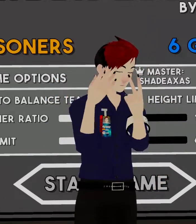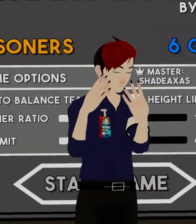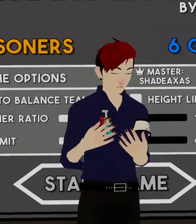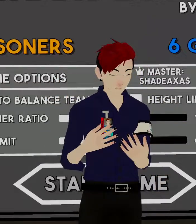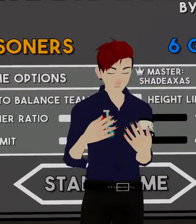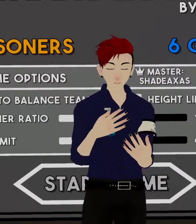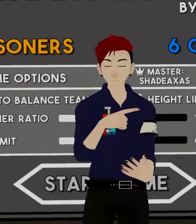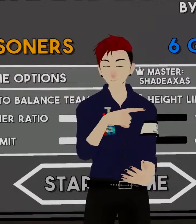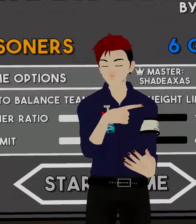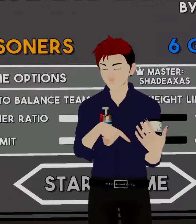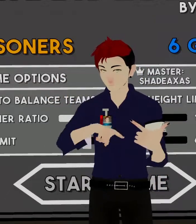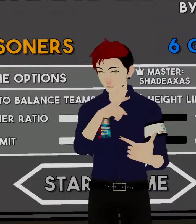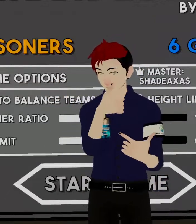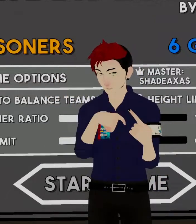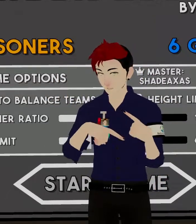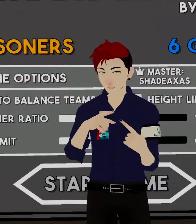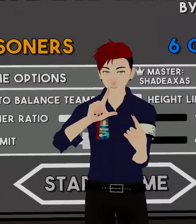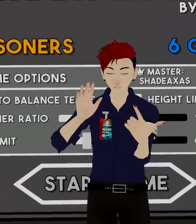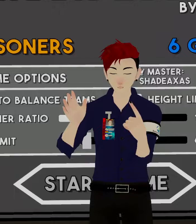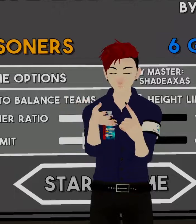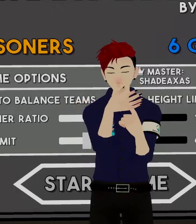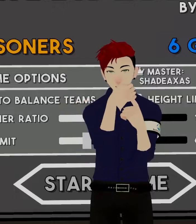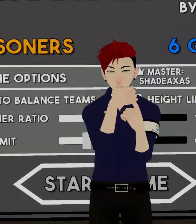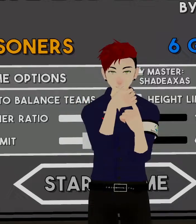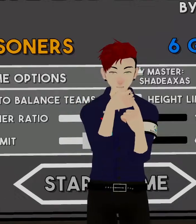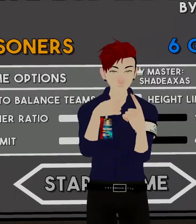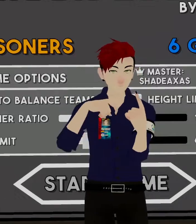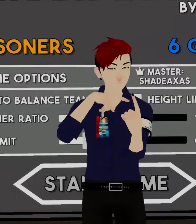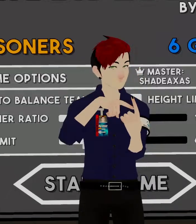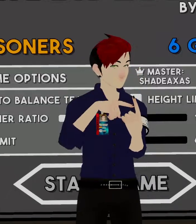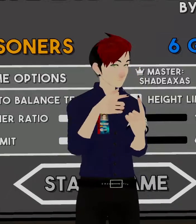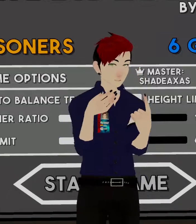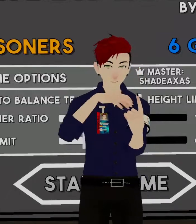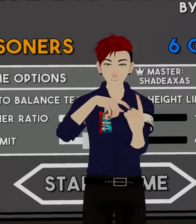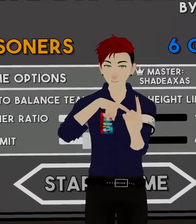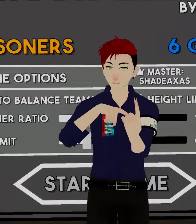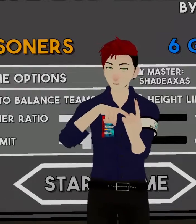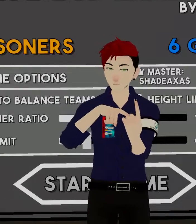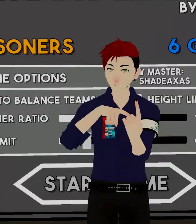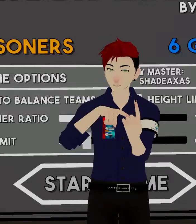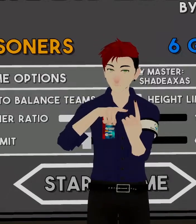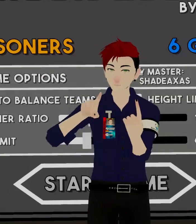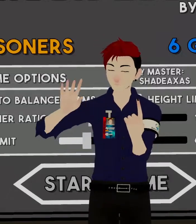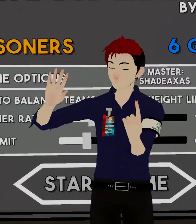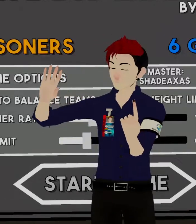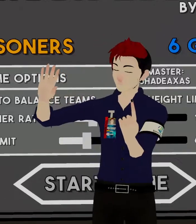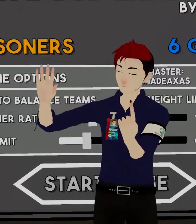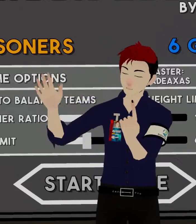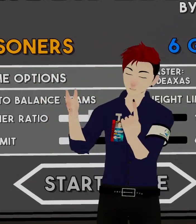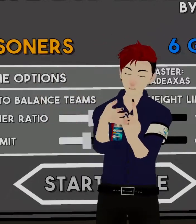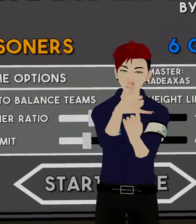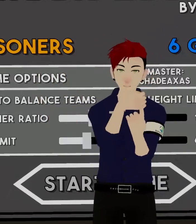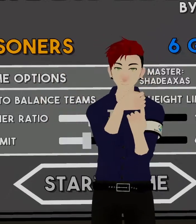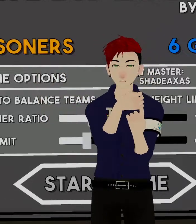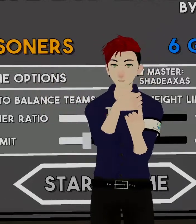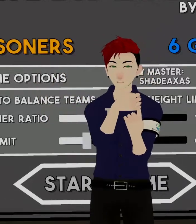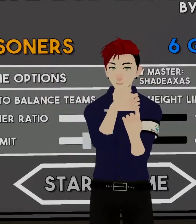the criminals. That's another sign for you. Catch. Again, this is your person, and you're trying to swoop in and grab